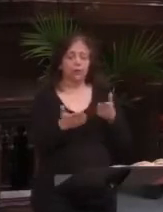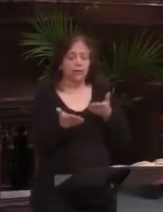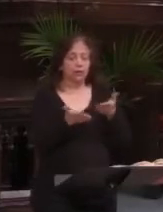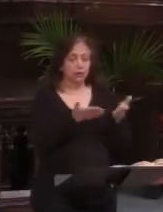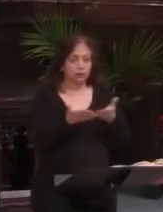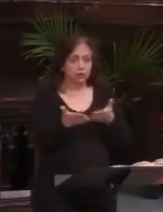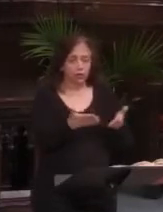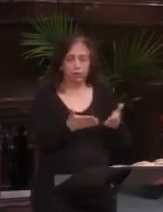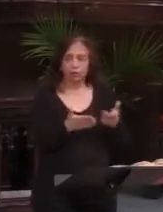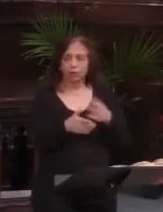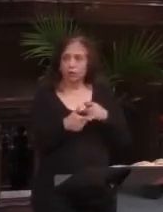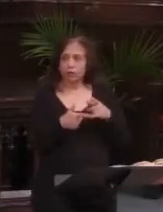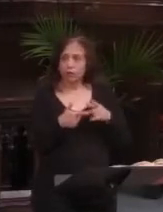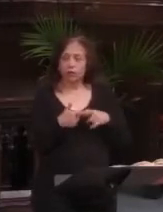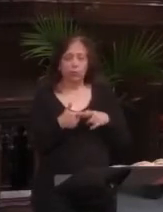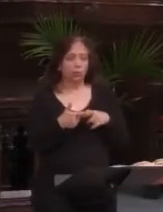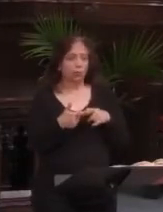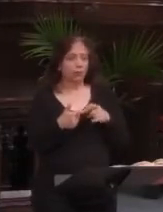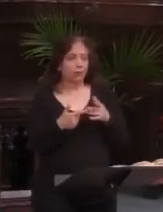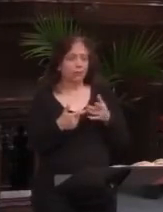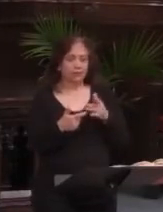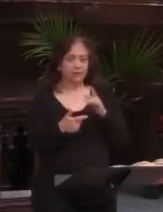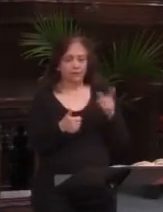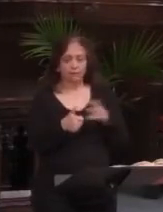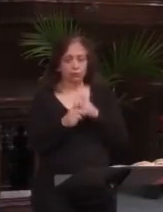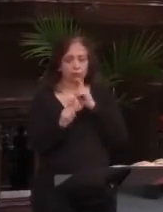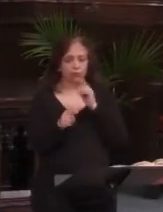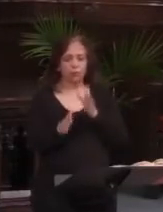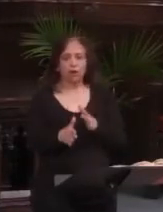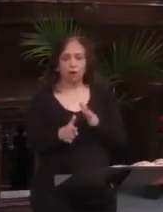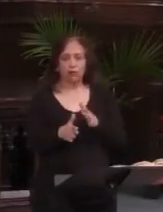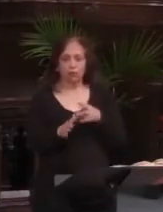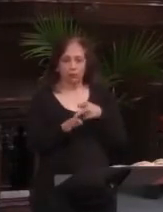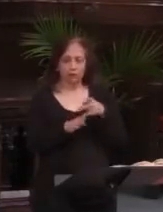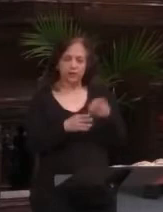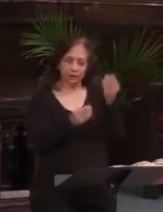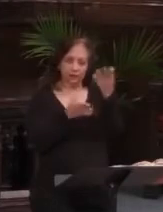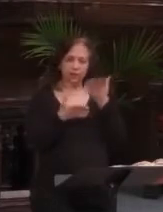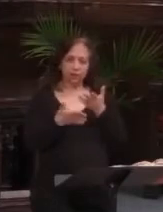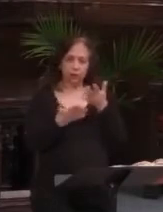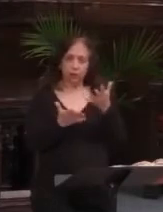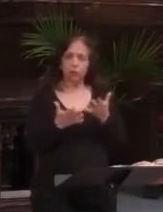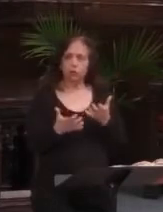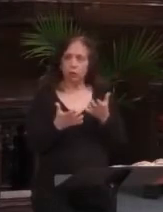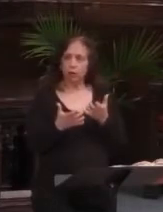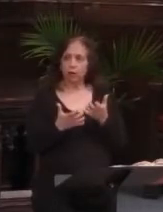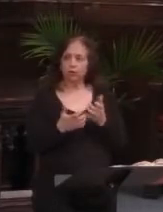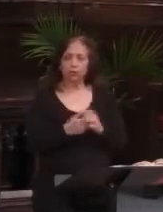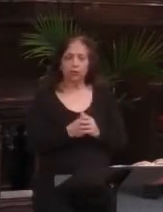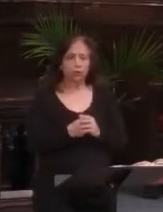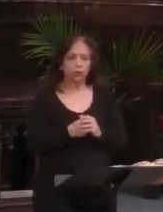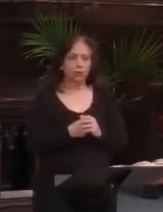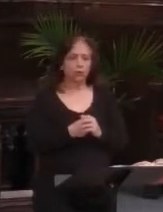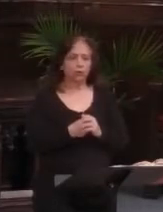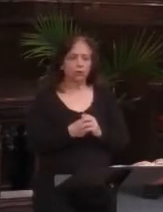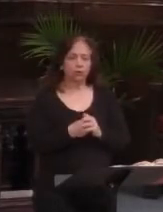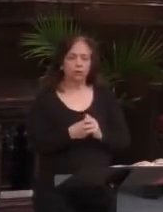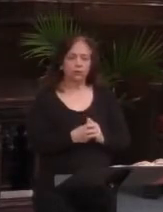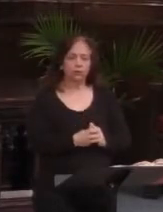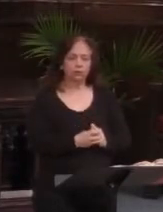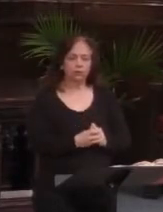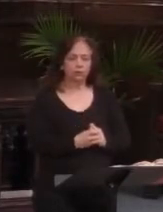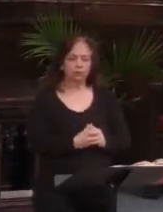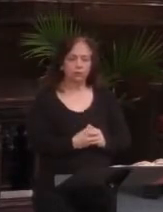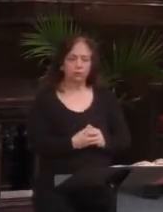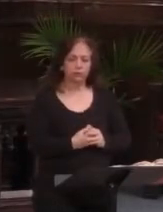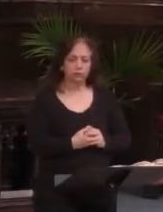retired from one of these essential professions, please let us know. We'd really like to include everyone, both people providing